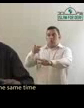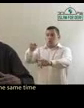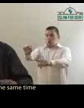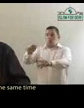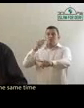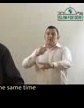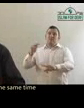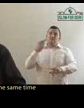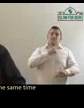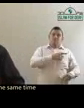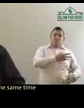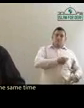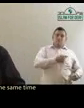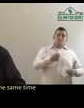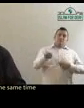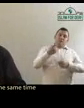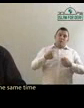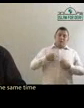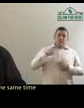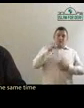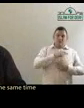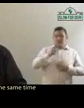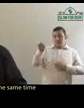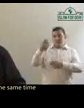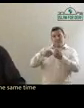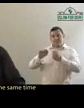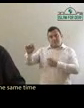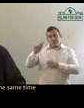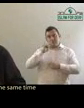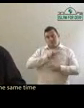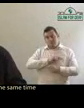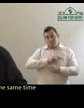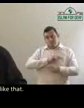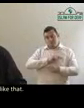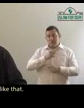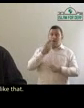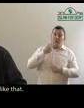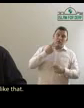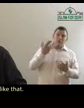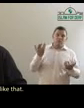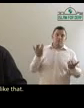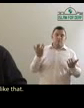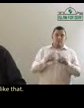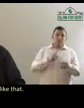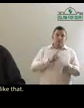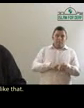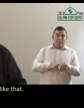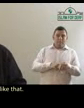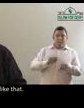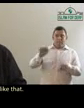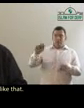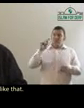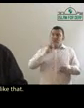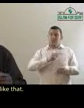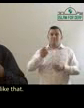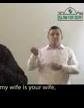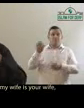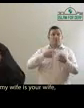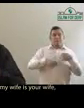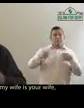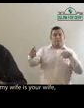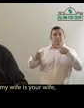wife, he becomes my son. And at the same time, you're his uncle. And your son becomes